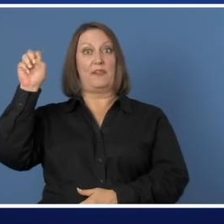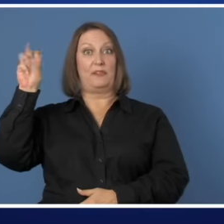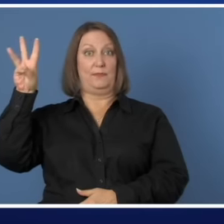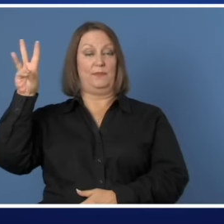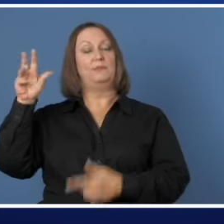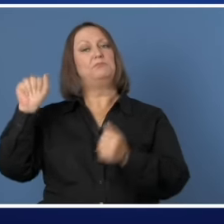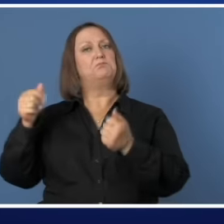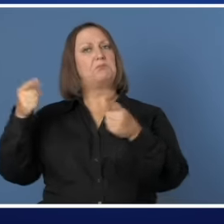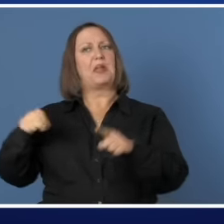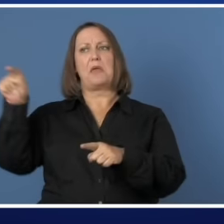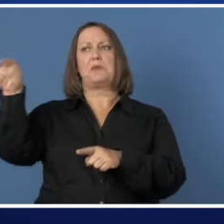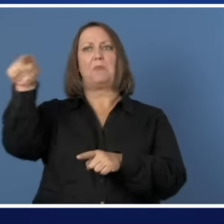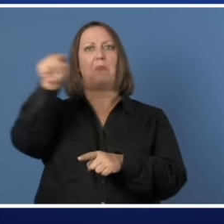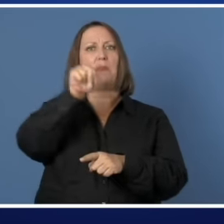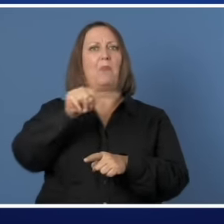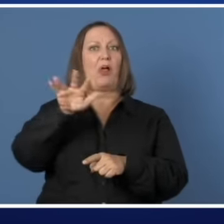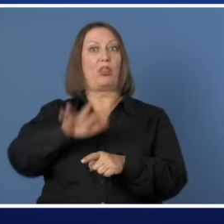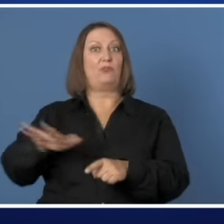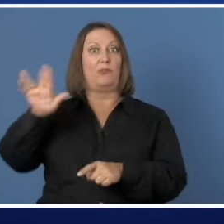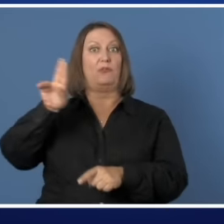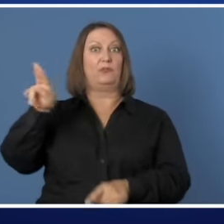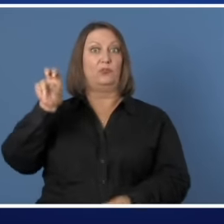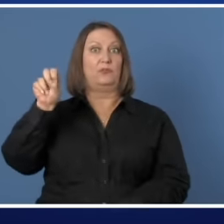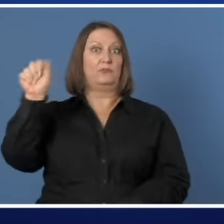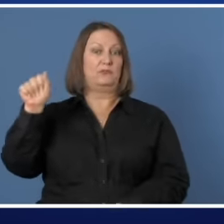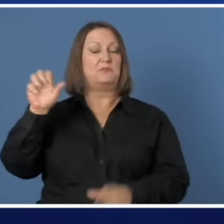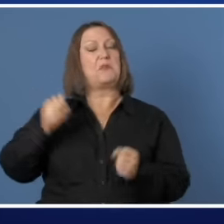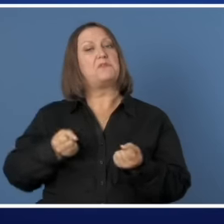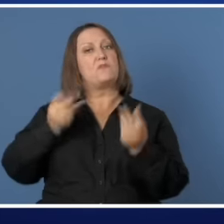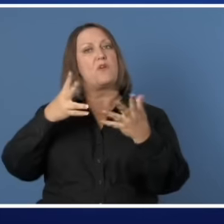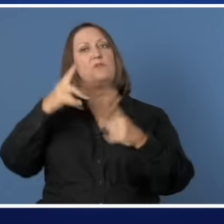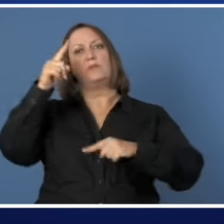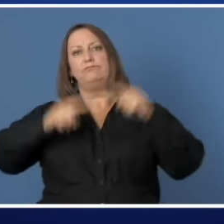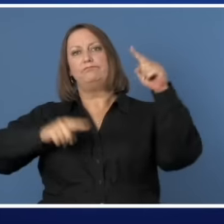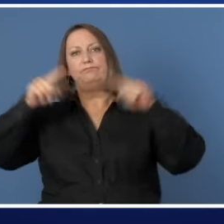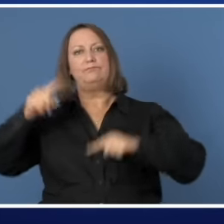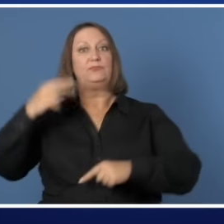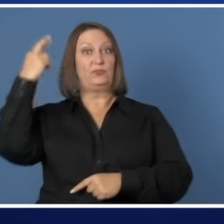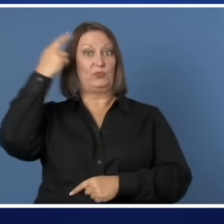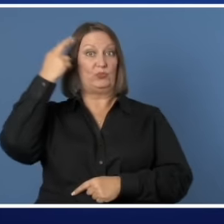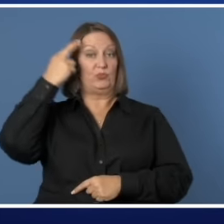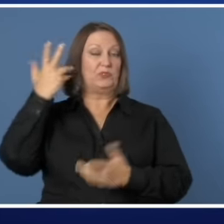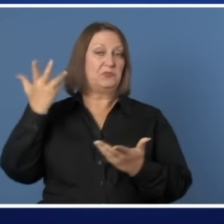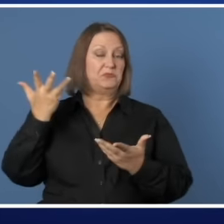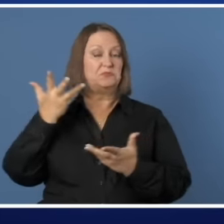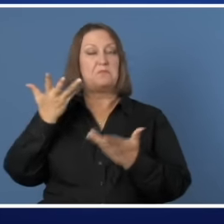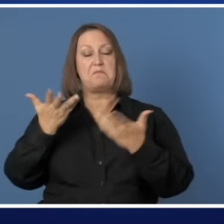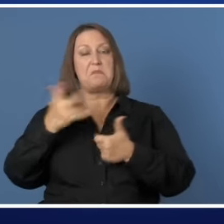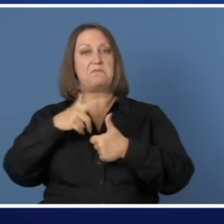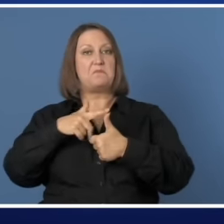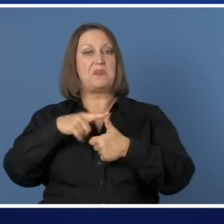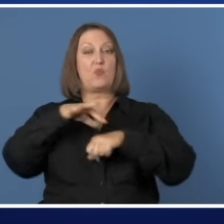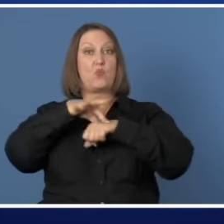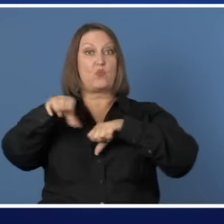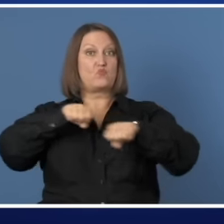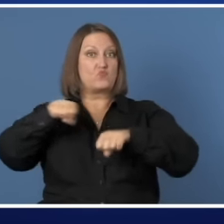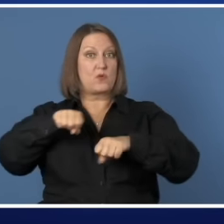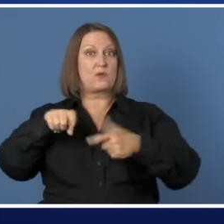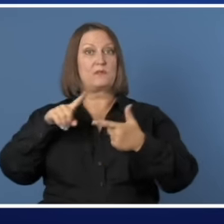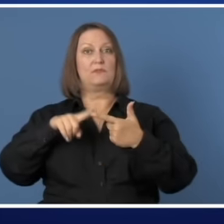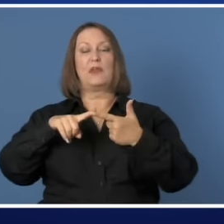parts of the United States and can be caused by a variety of factors, including earthquakes,